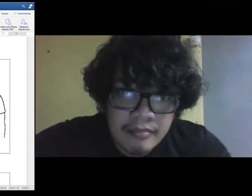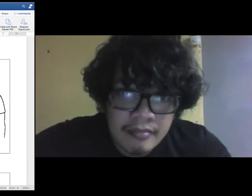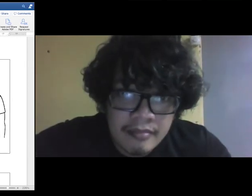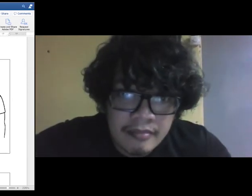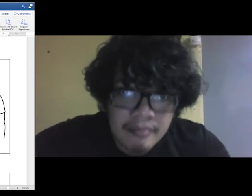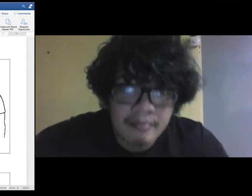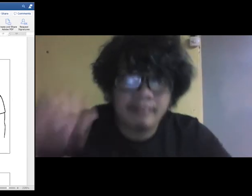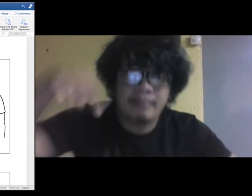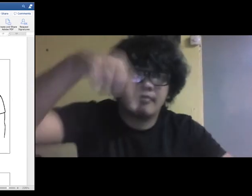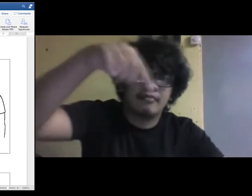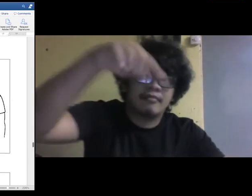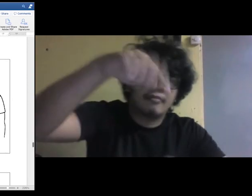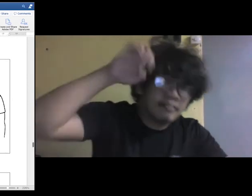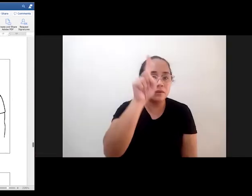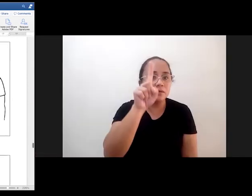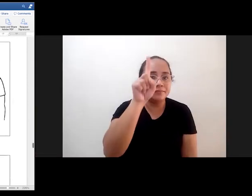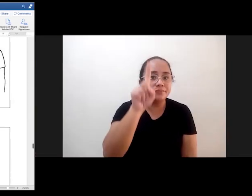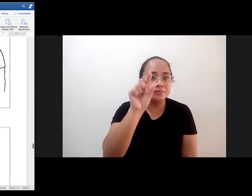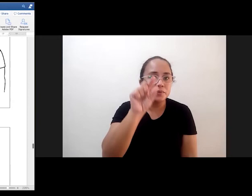up.